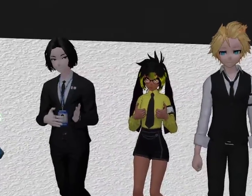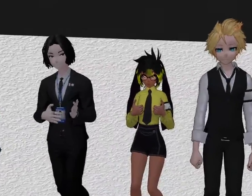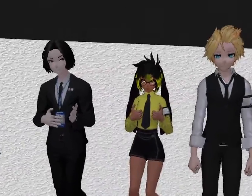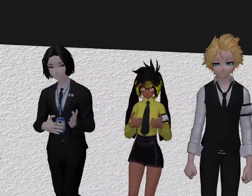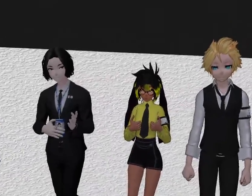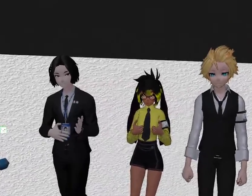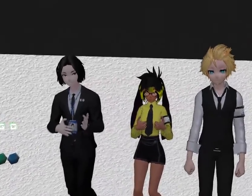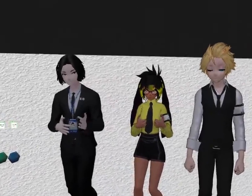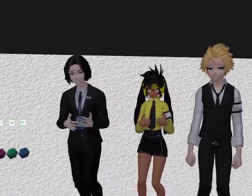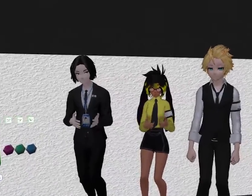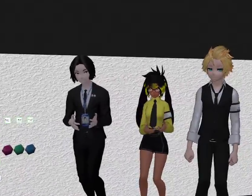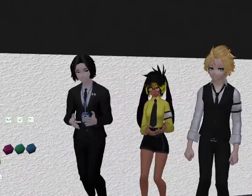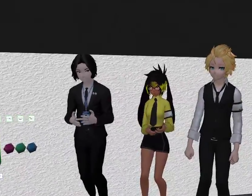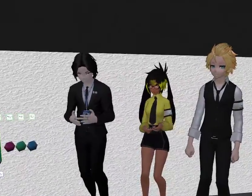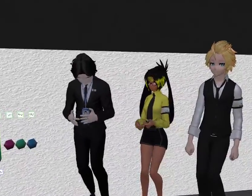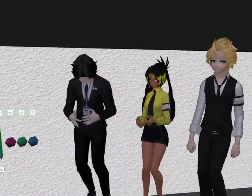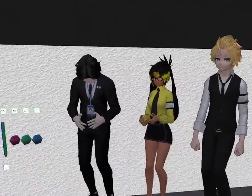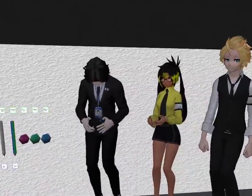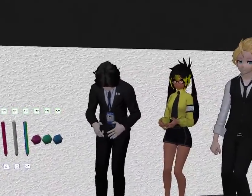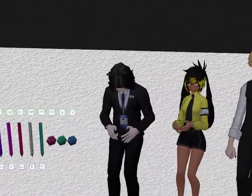Let's go to again take that group photo.